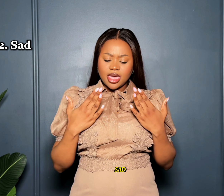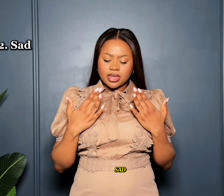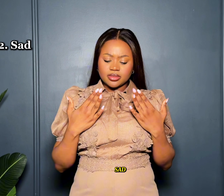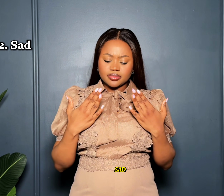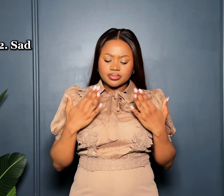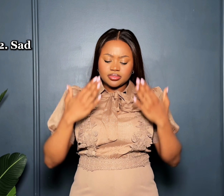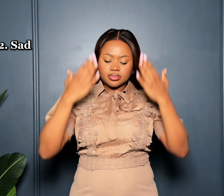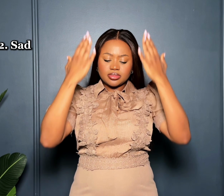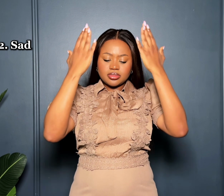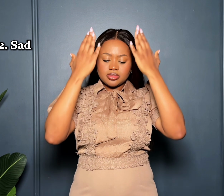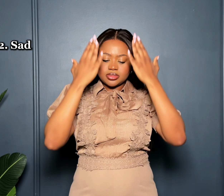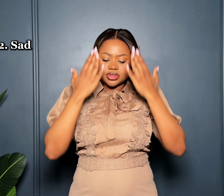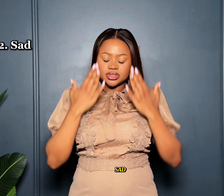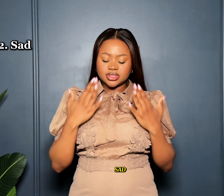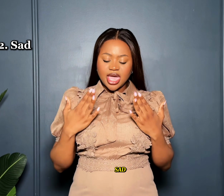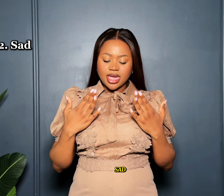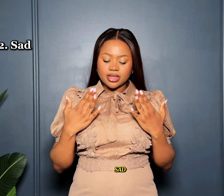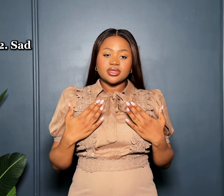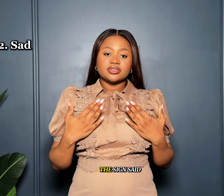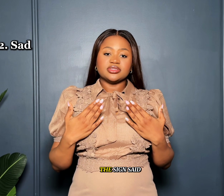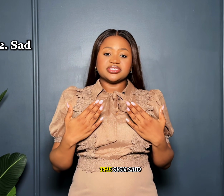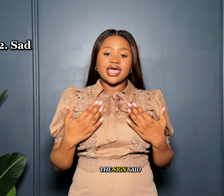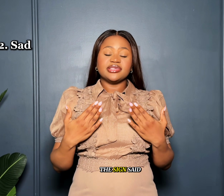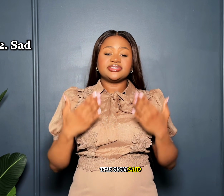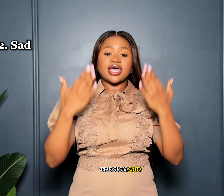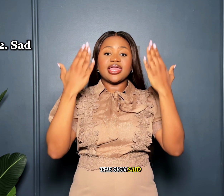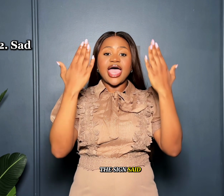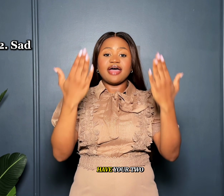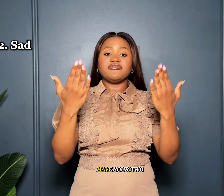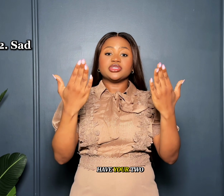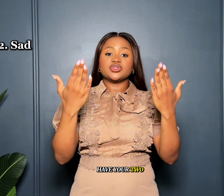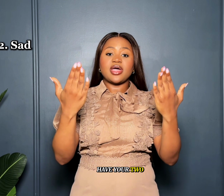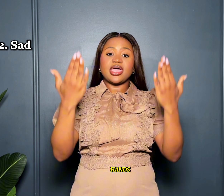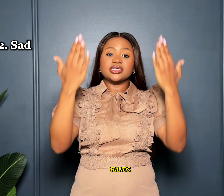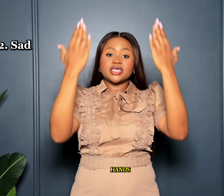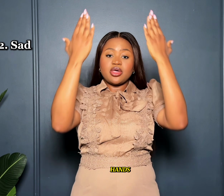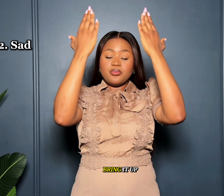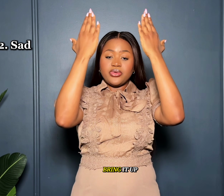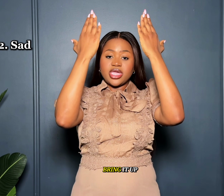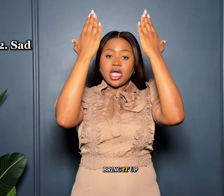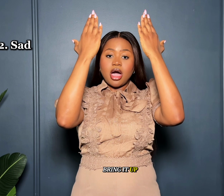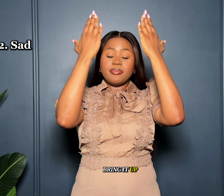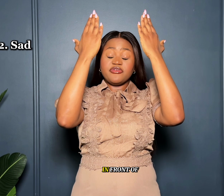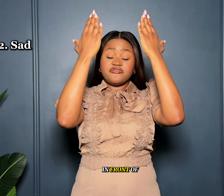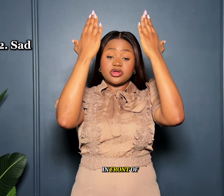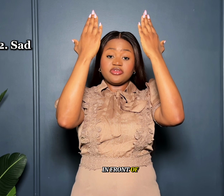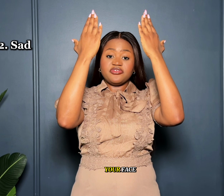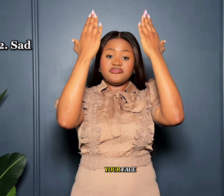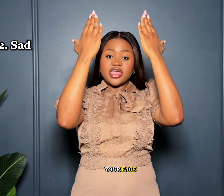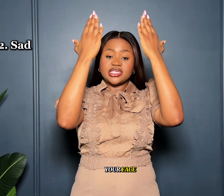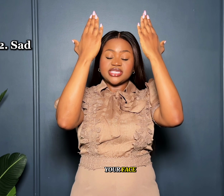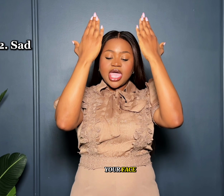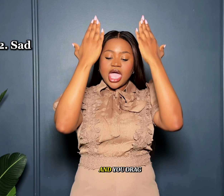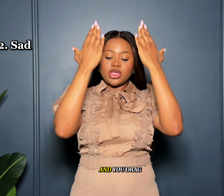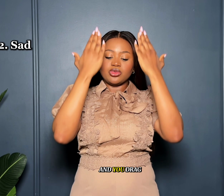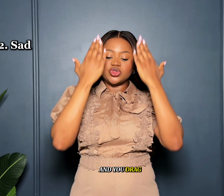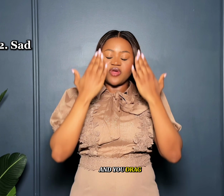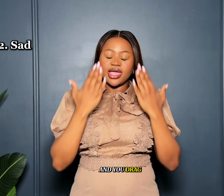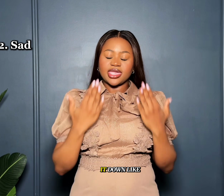sad, sad. To sign sad, have your two hands, bring it up in front of your face, and you drag it